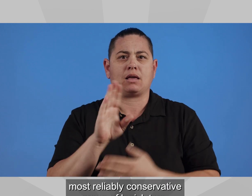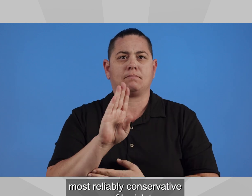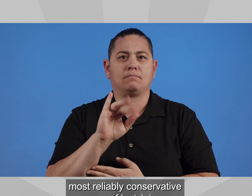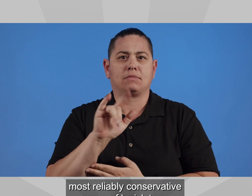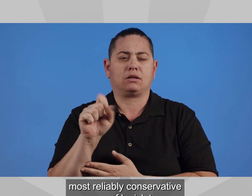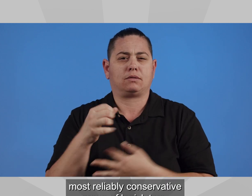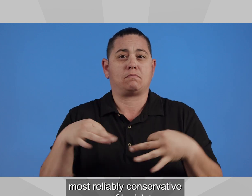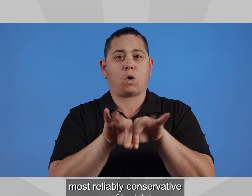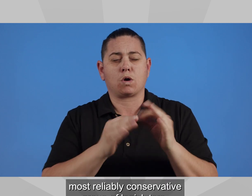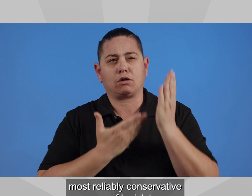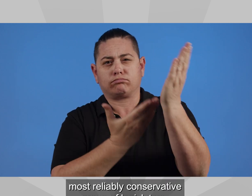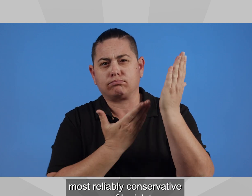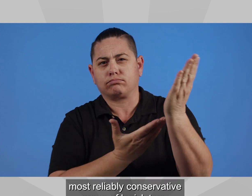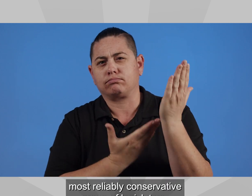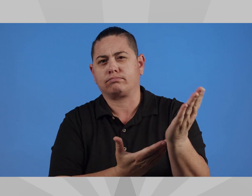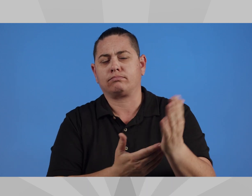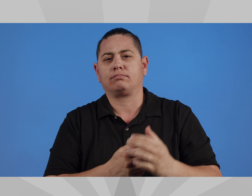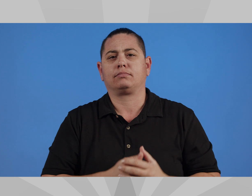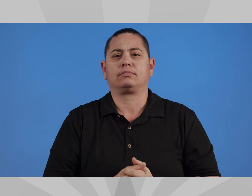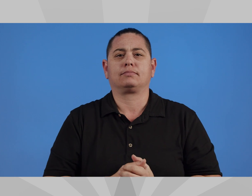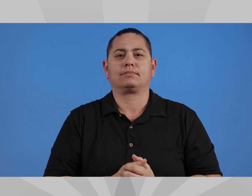reliably conservative group of legislators.